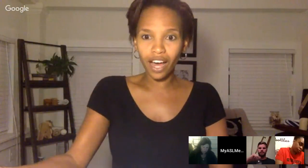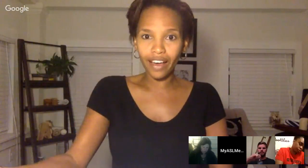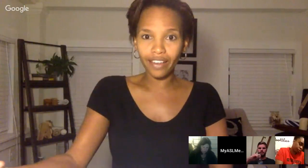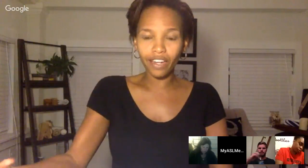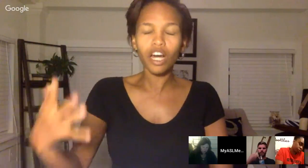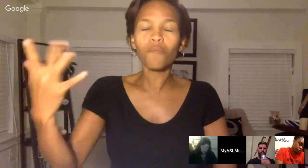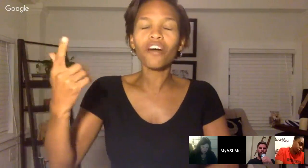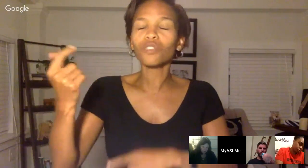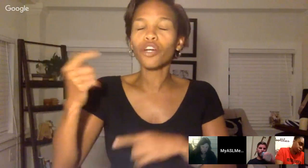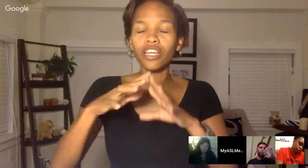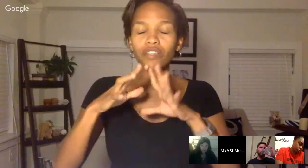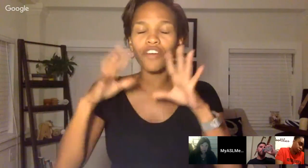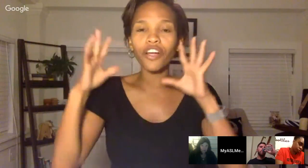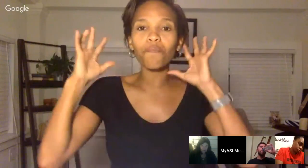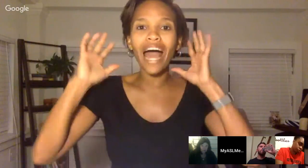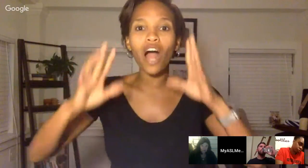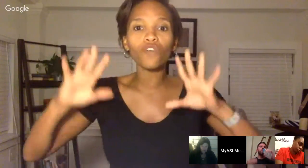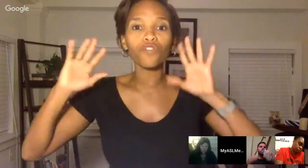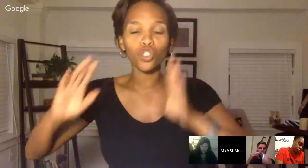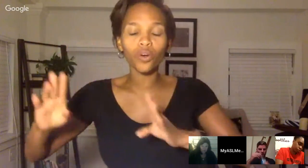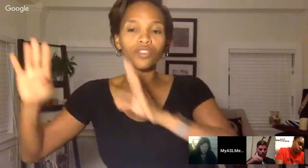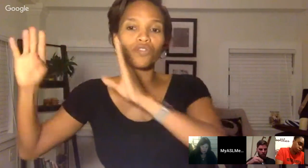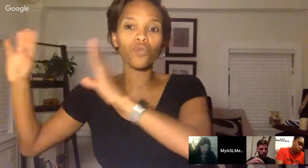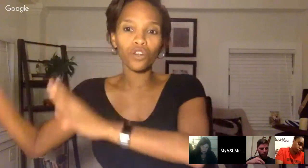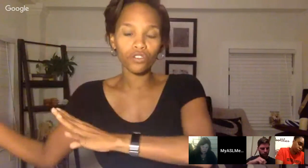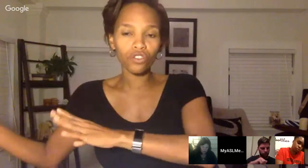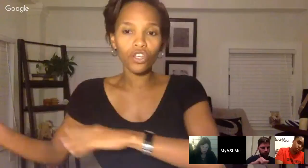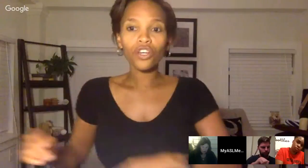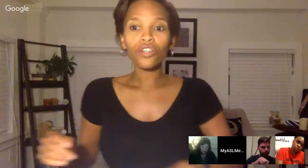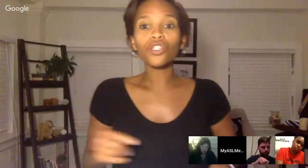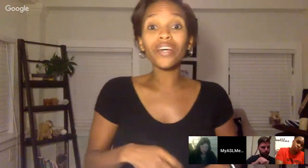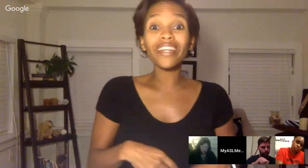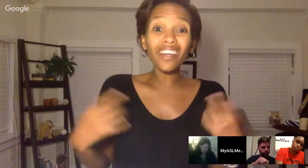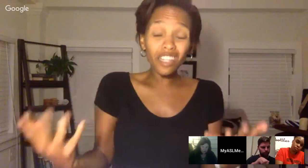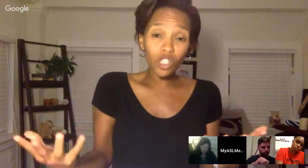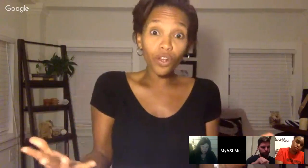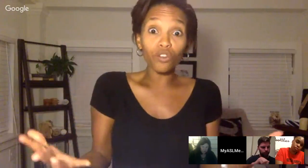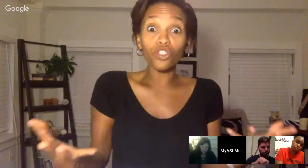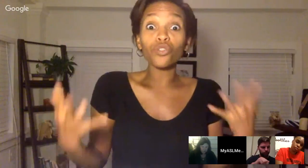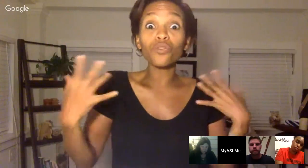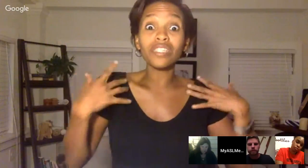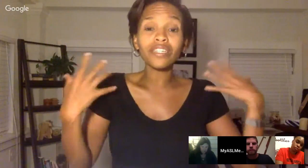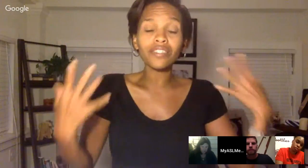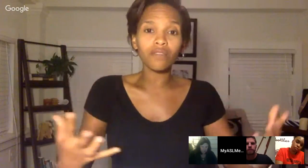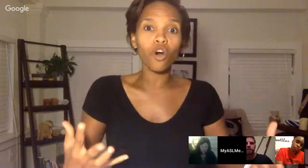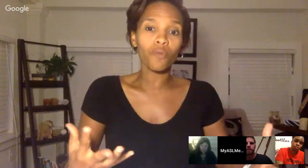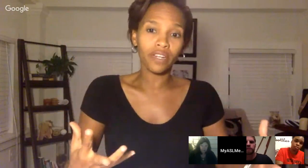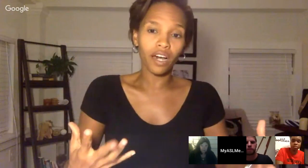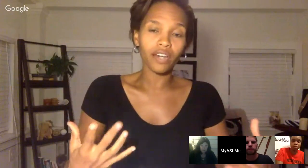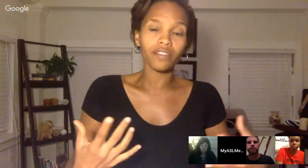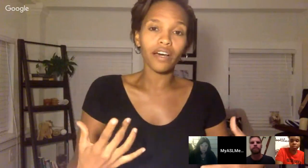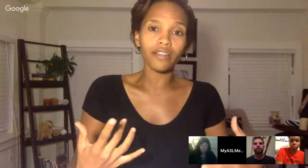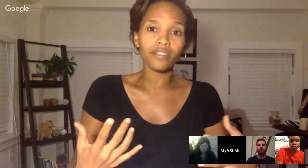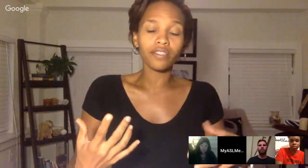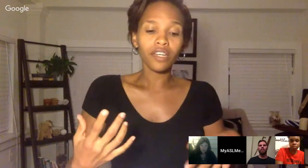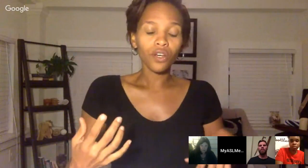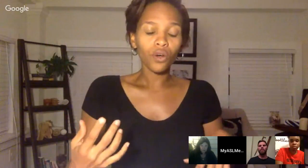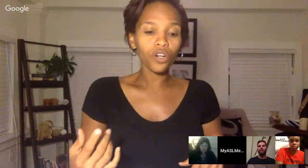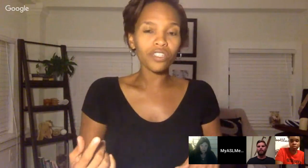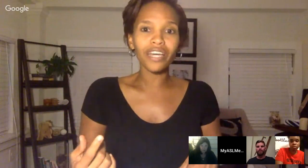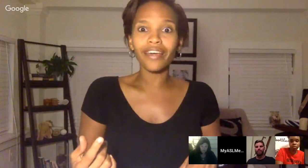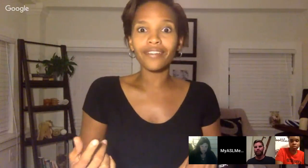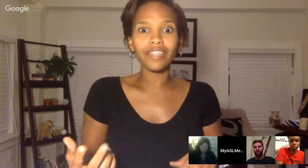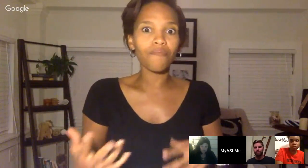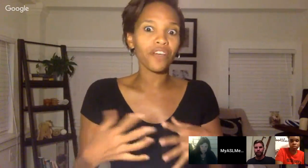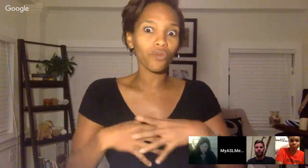powerful sign. Is a very powerful choice of words. So in English, we don't use seize the moment unless